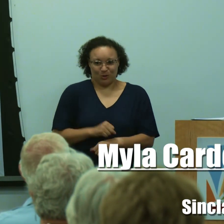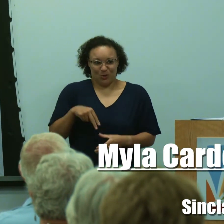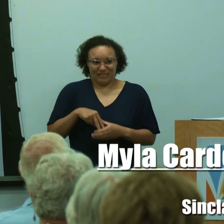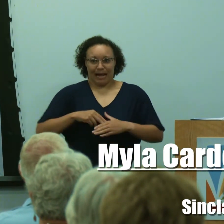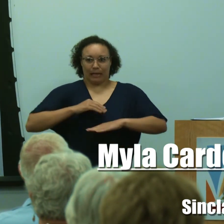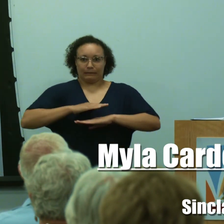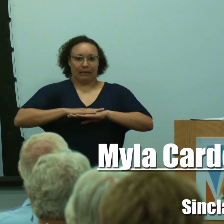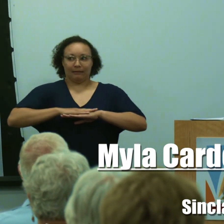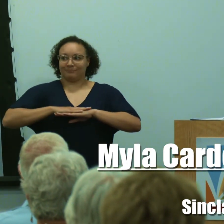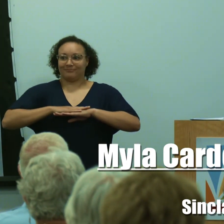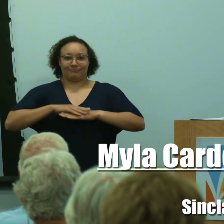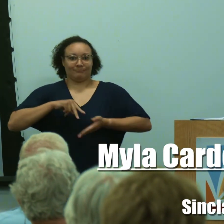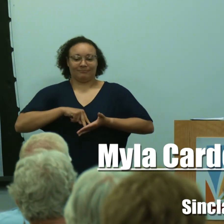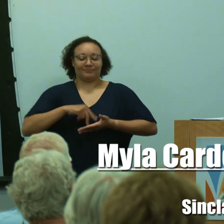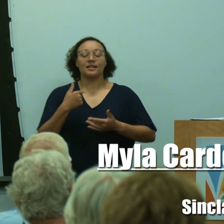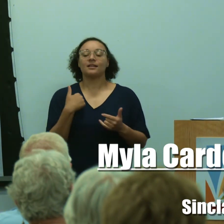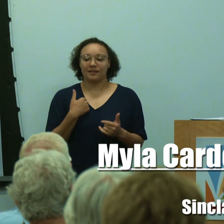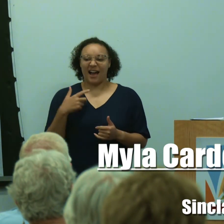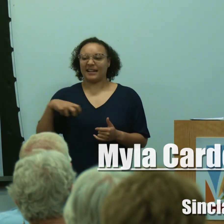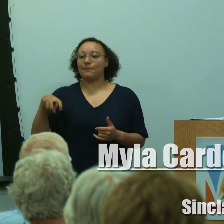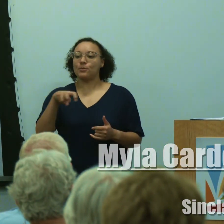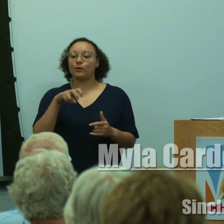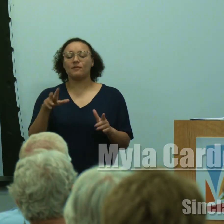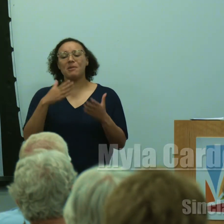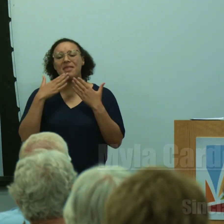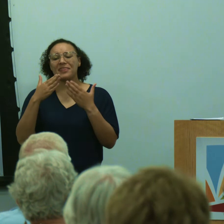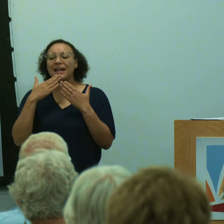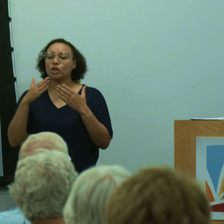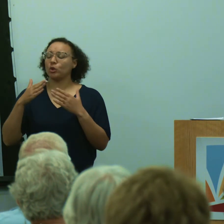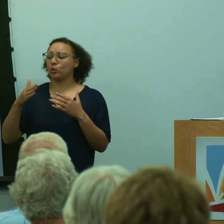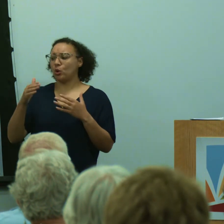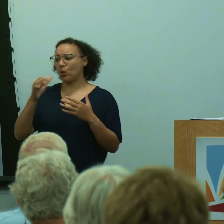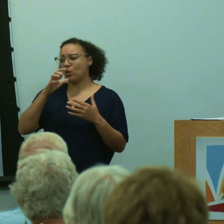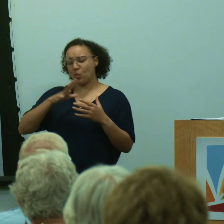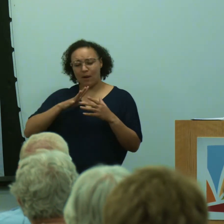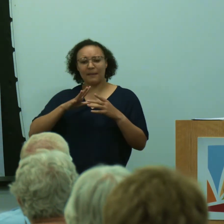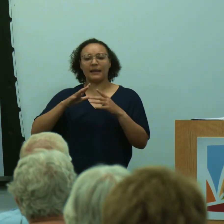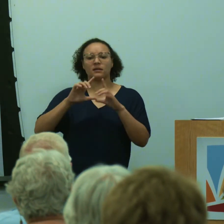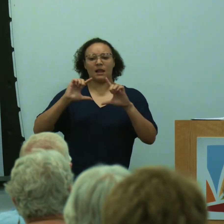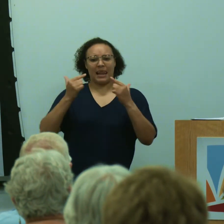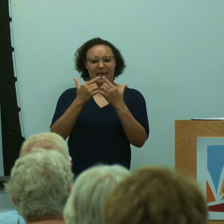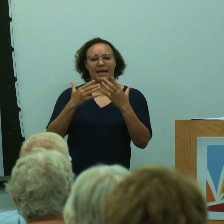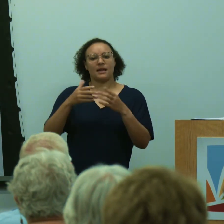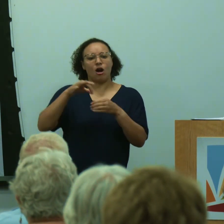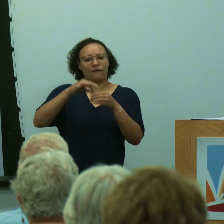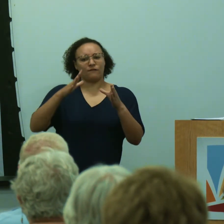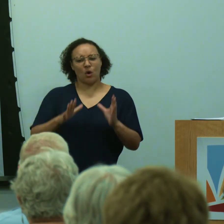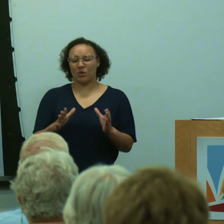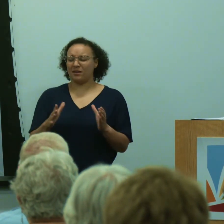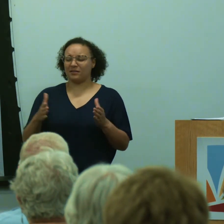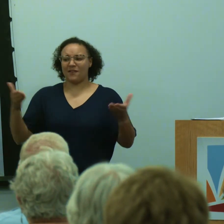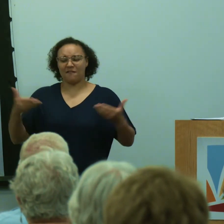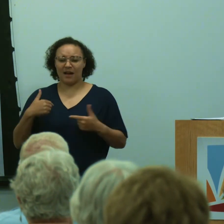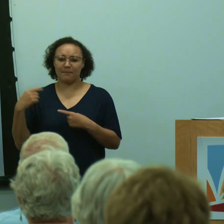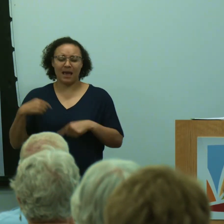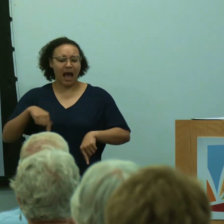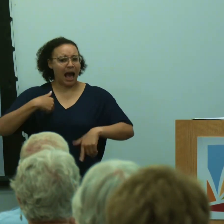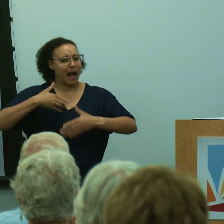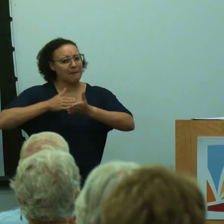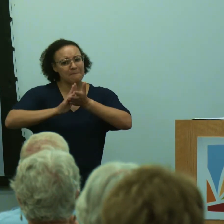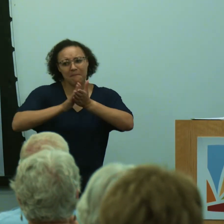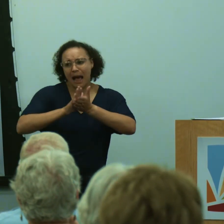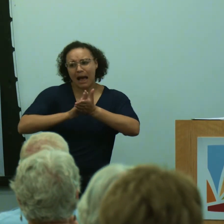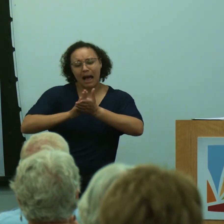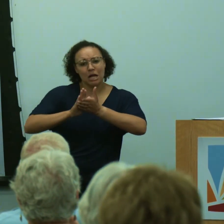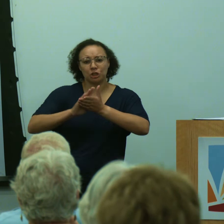movement. First, thank you to the League of Women Voters for the opportunity to speak today. This is something that I'm definitely very passionate about, and as all